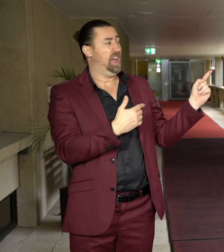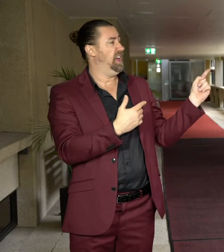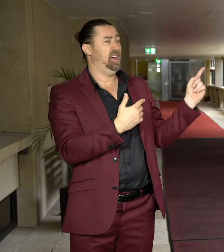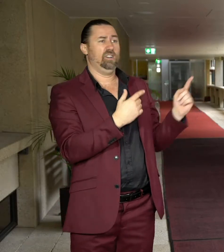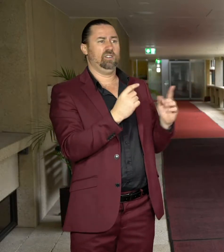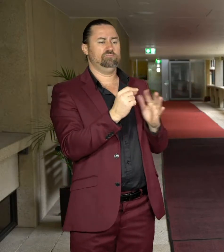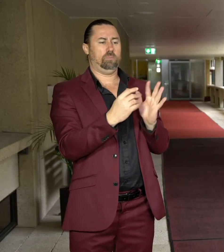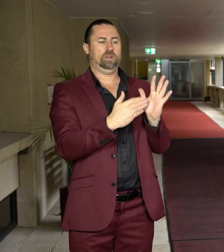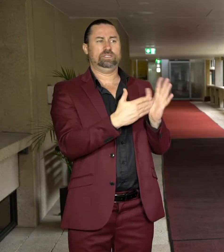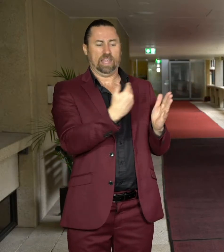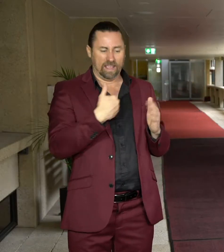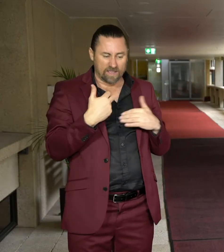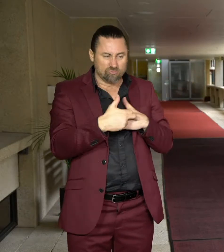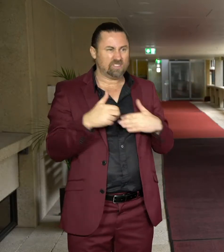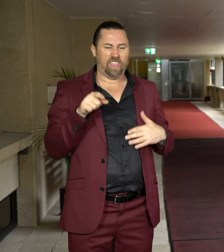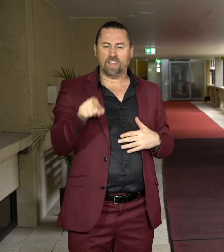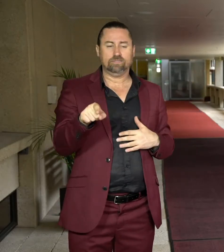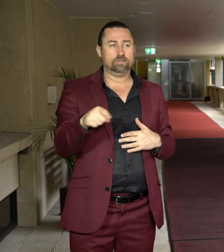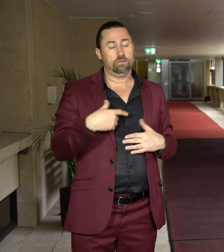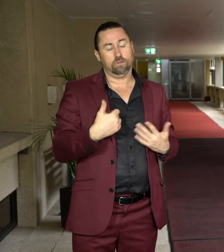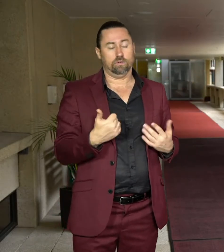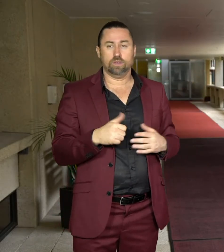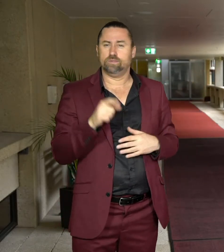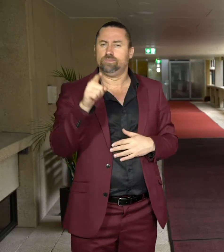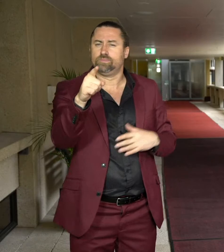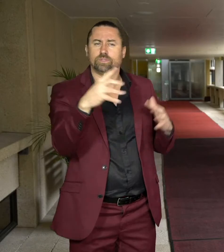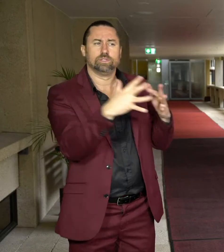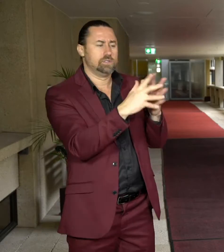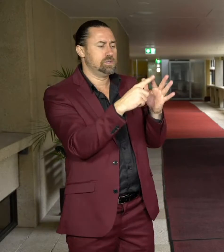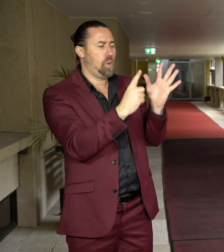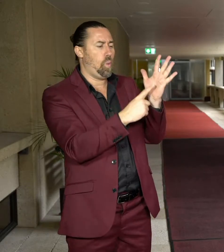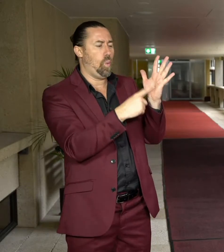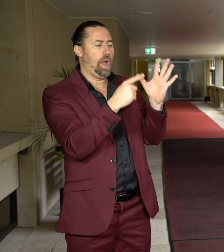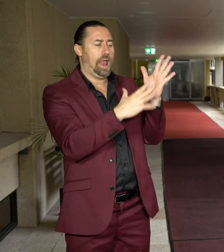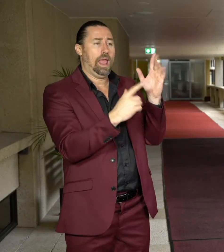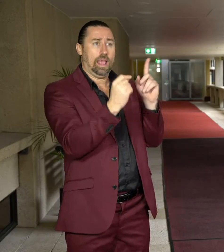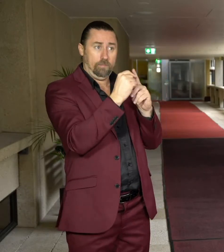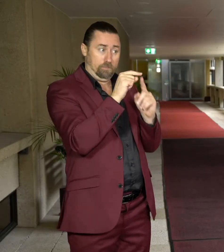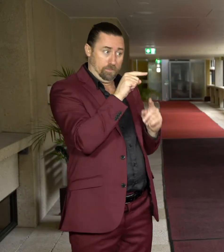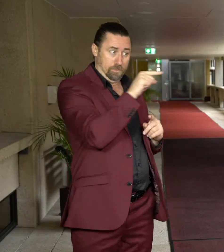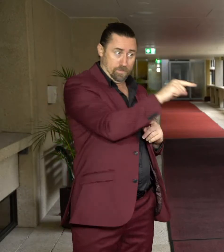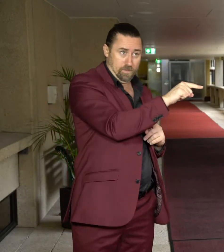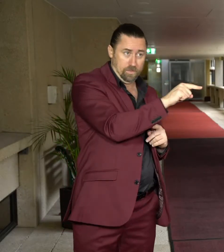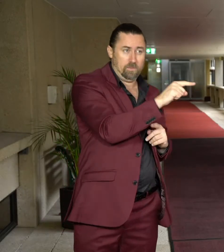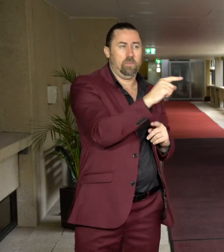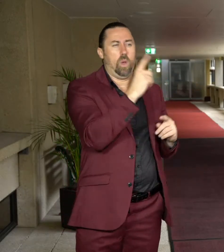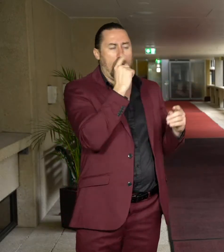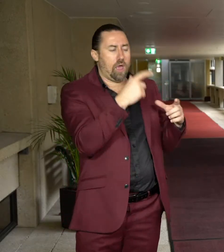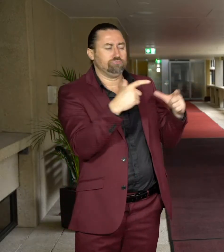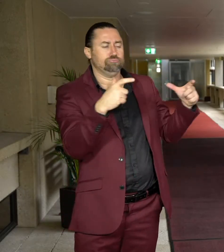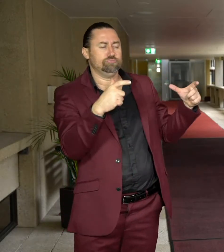overnight, and we're happy to go and have a look at it. How many beds is Wellcamp? So the Wellcamp proposal is scalable, but